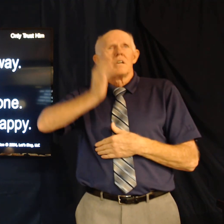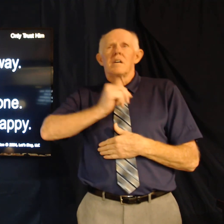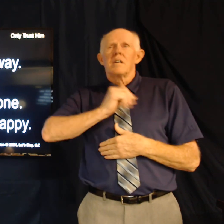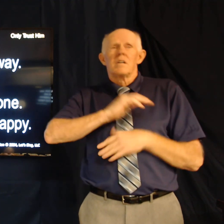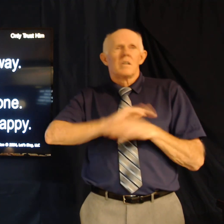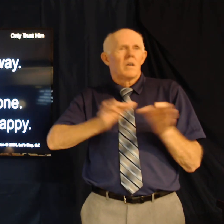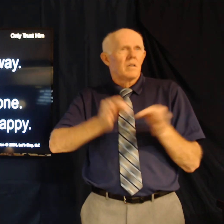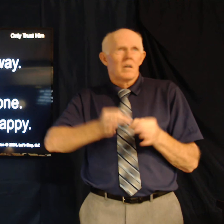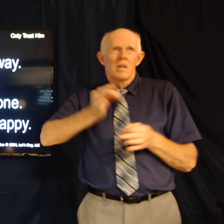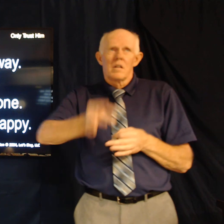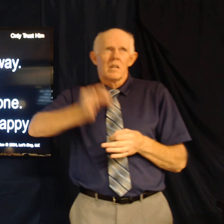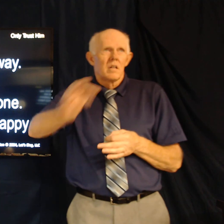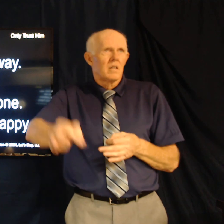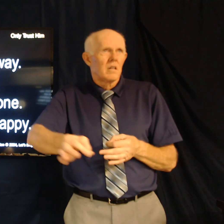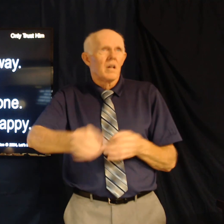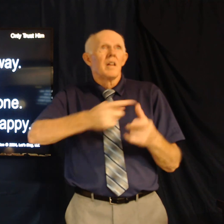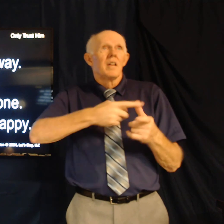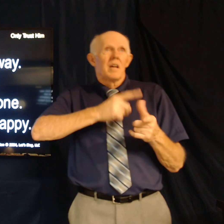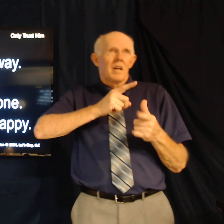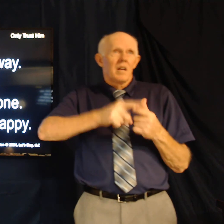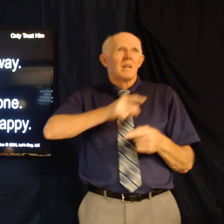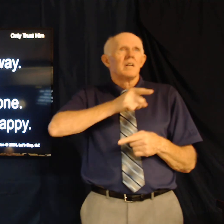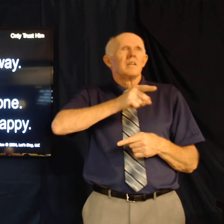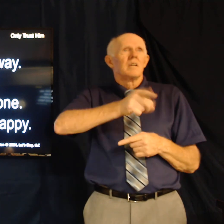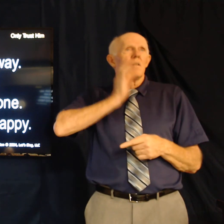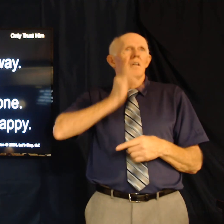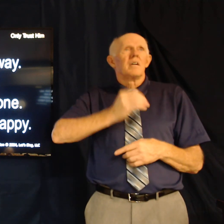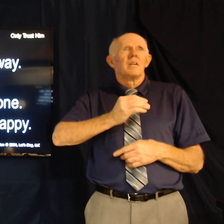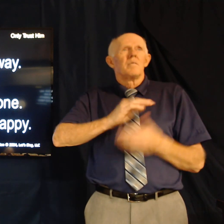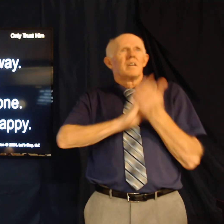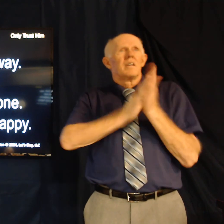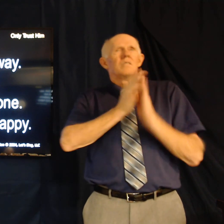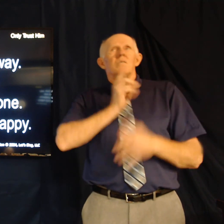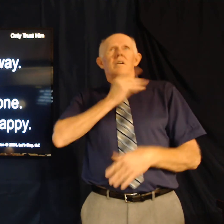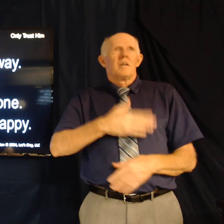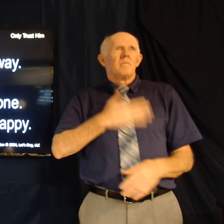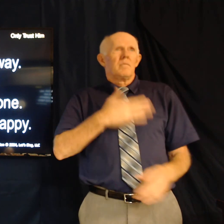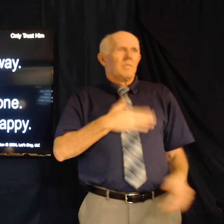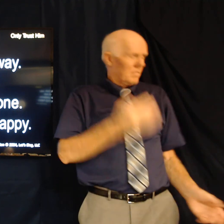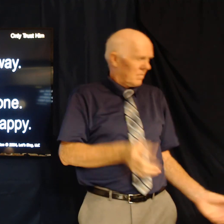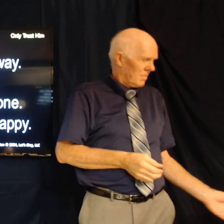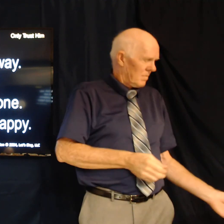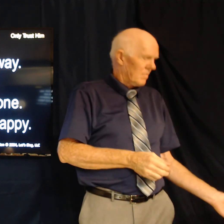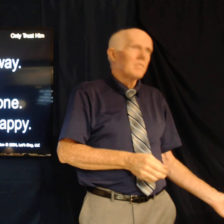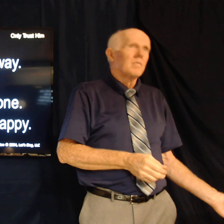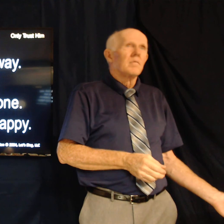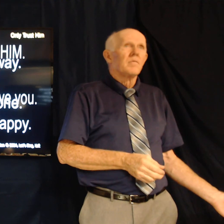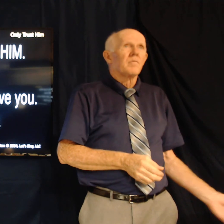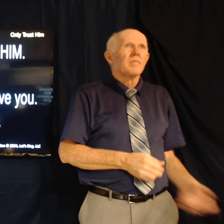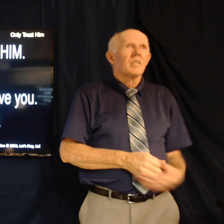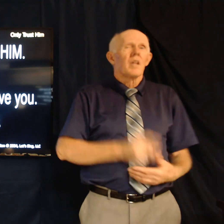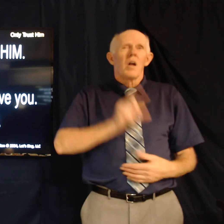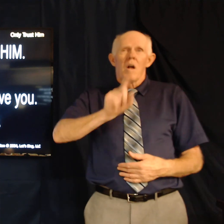Him, not postpone, then you become truly happy.